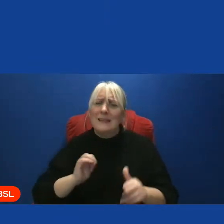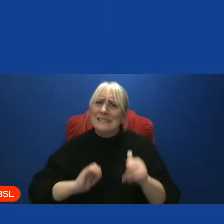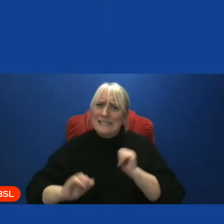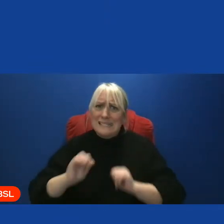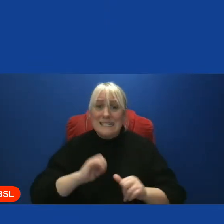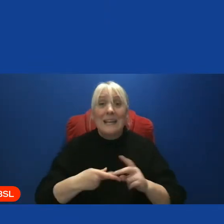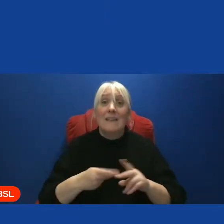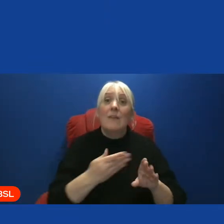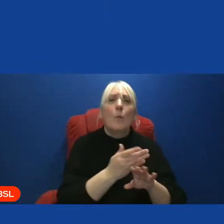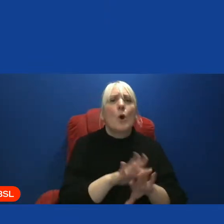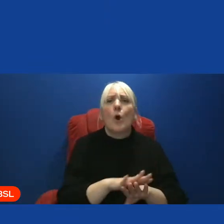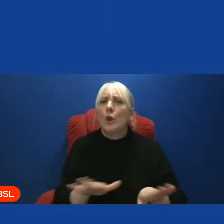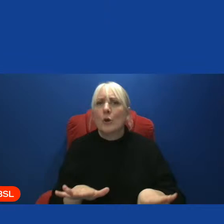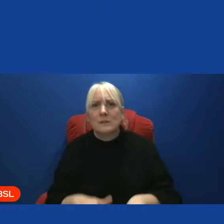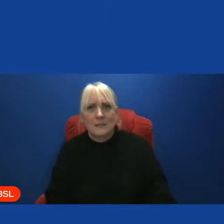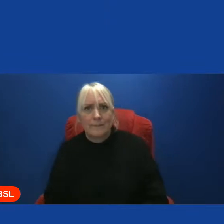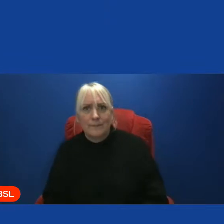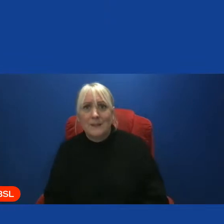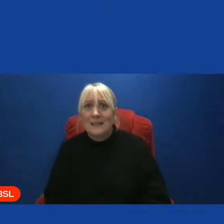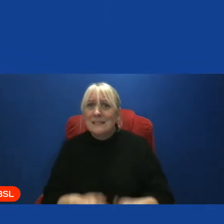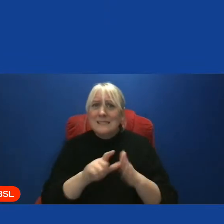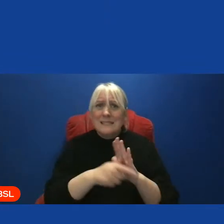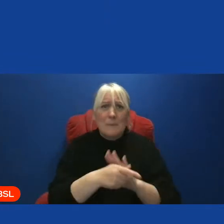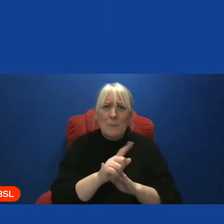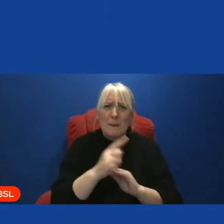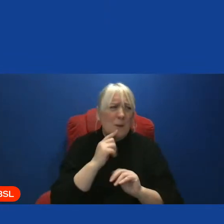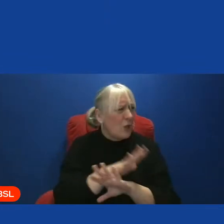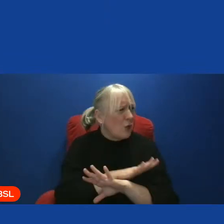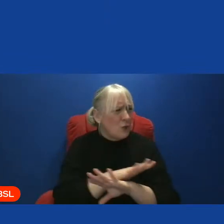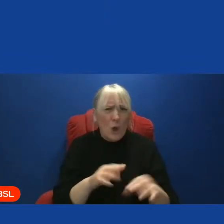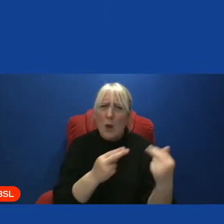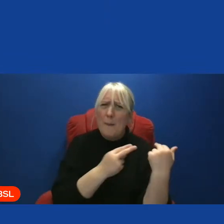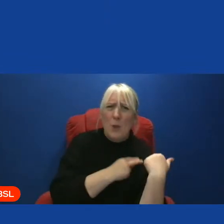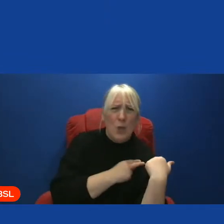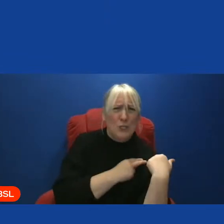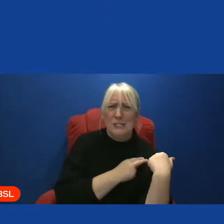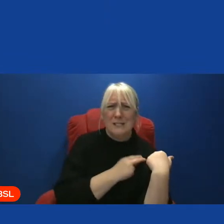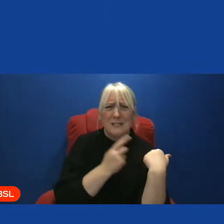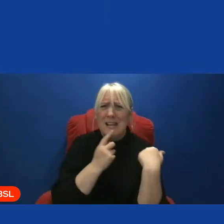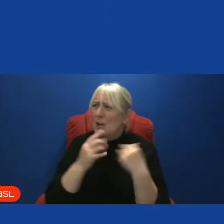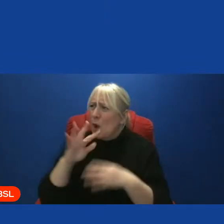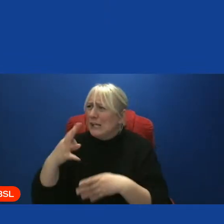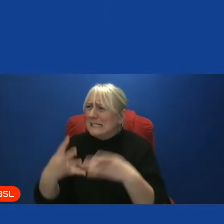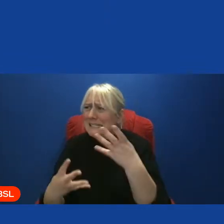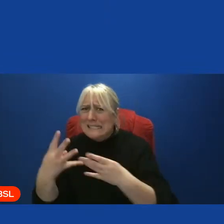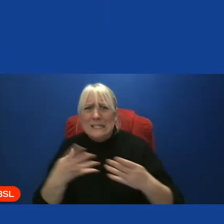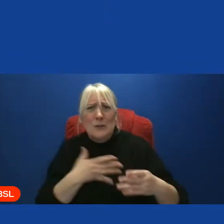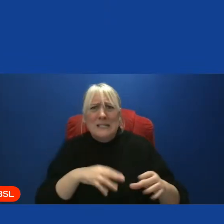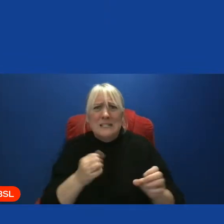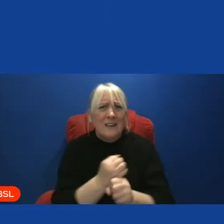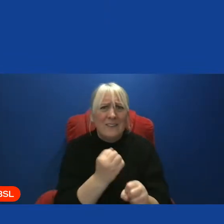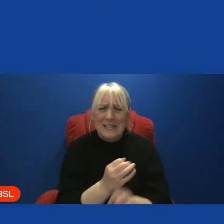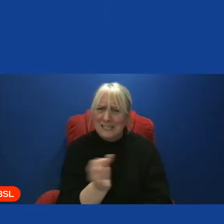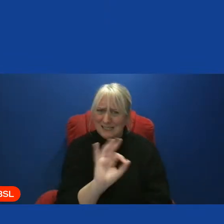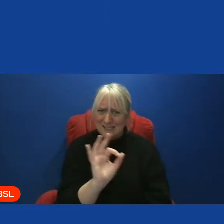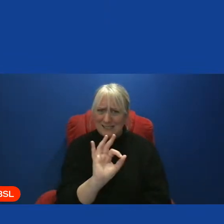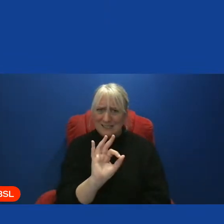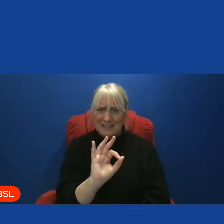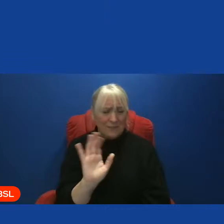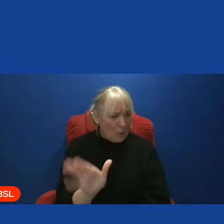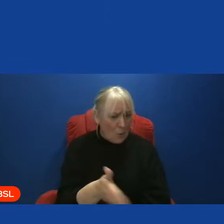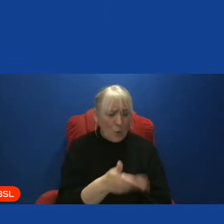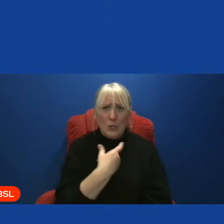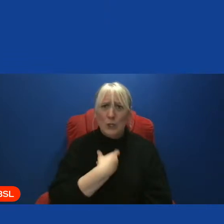not. Because disabled people are not a burden. They are not a statistic to be fixed for budget calculations. They are human beings who